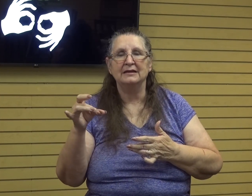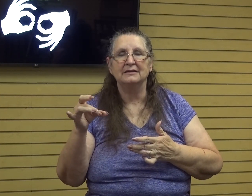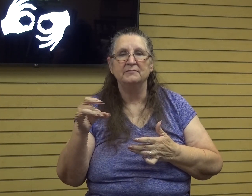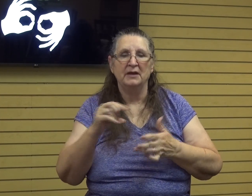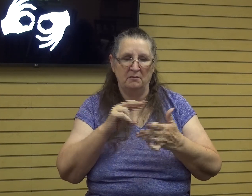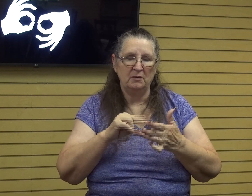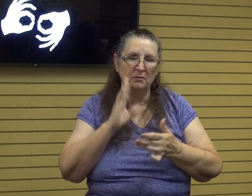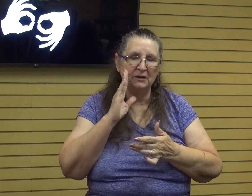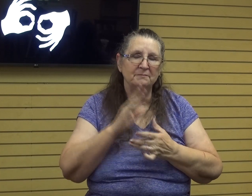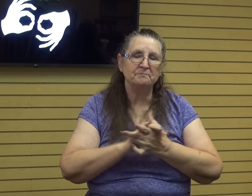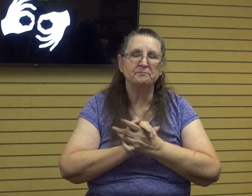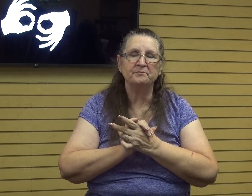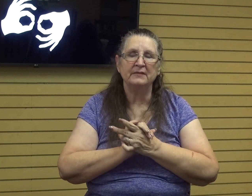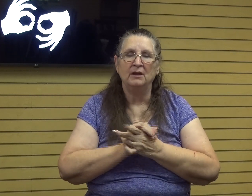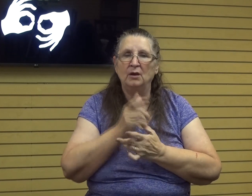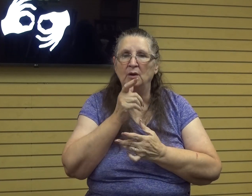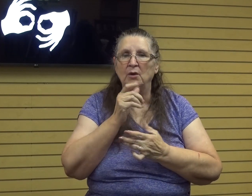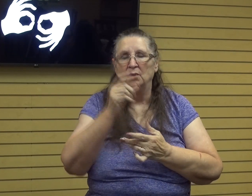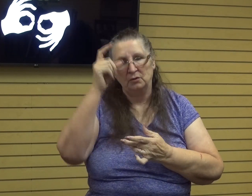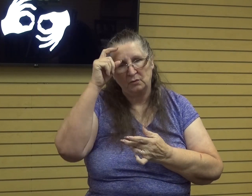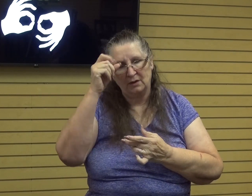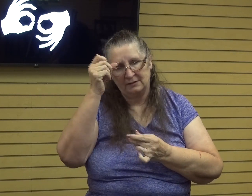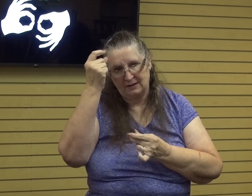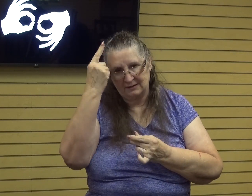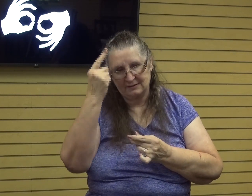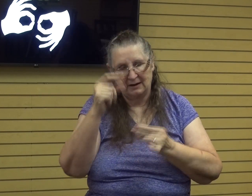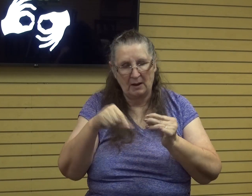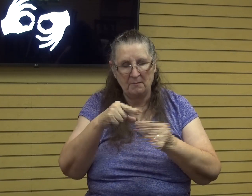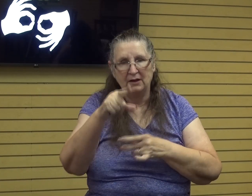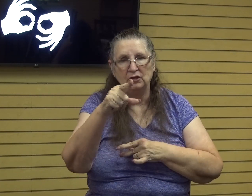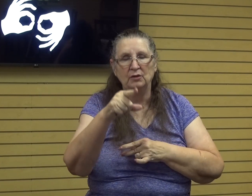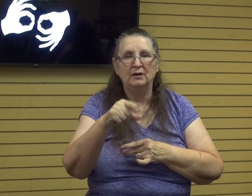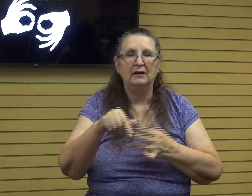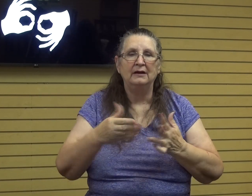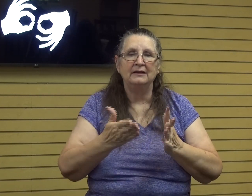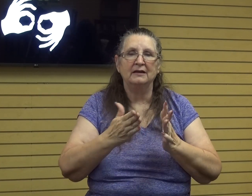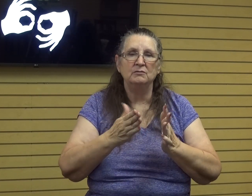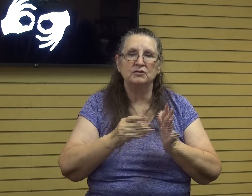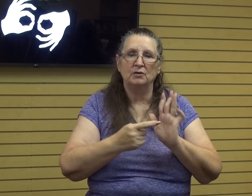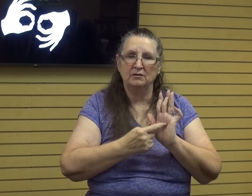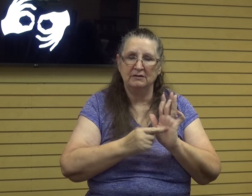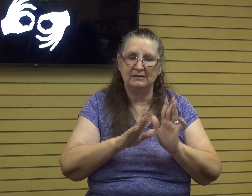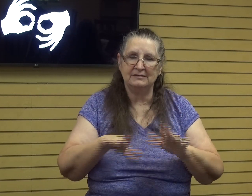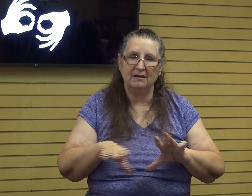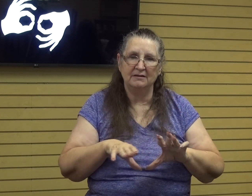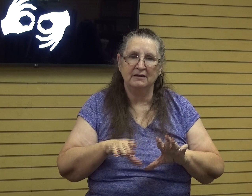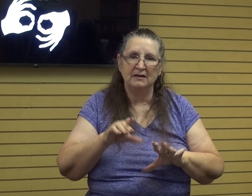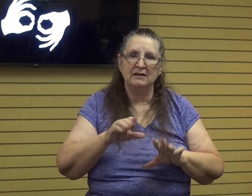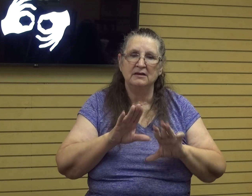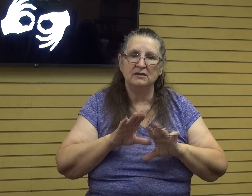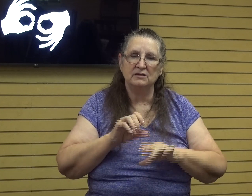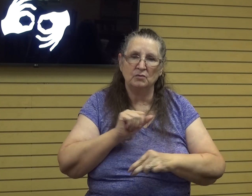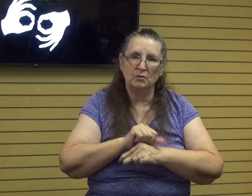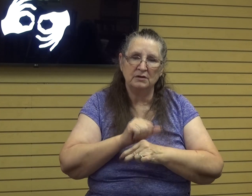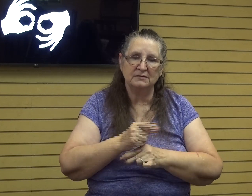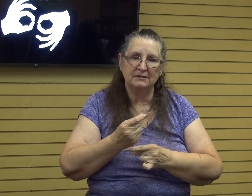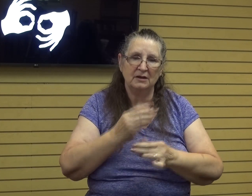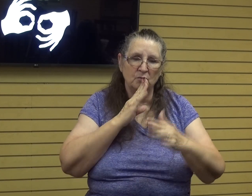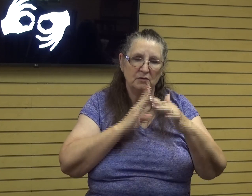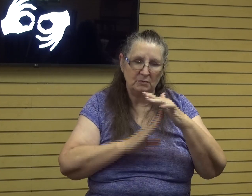them. Who is wise and understanding among you? Let him show by good conduct that his works are done in the meekness of wisdom. But if you